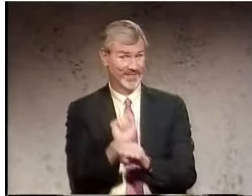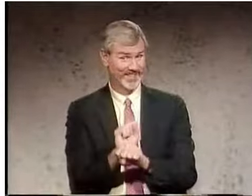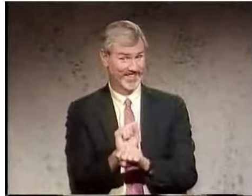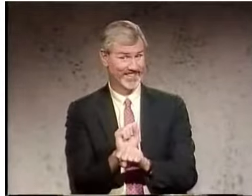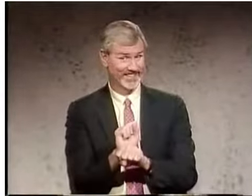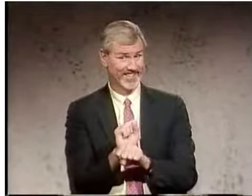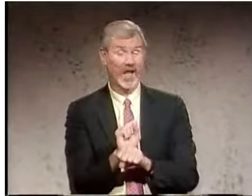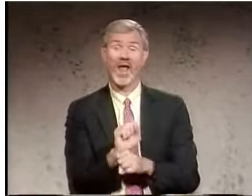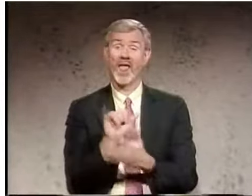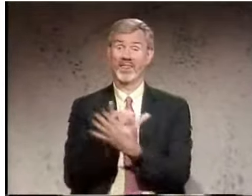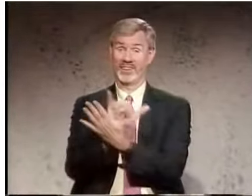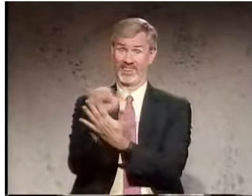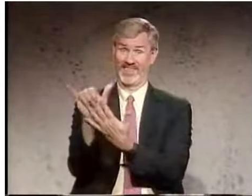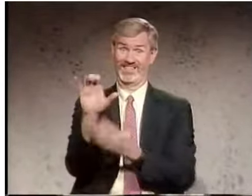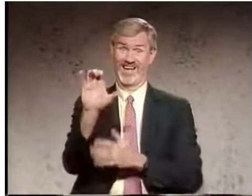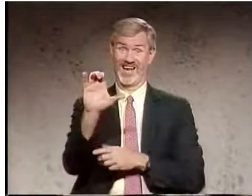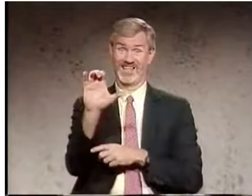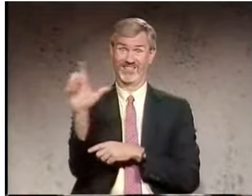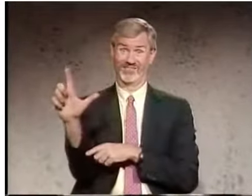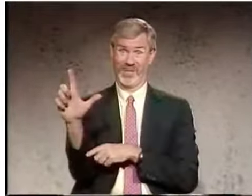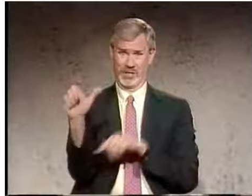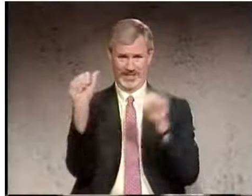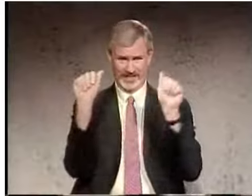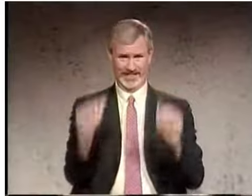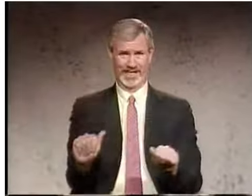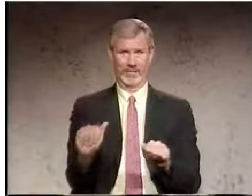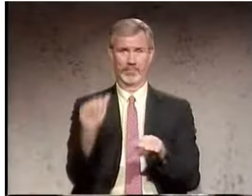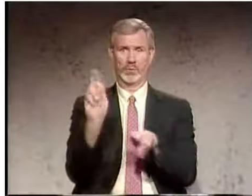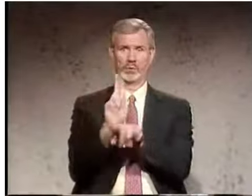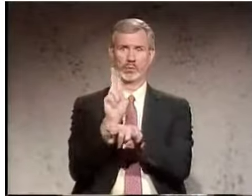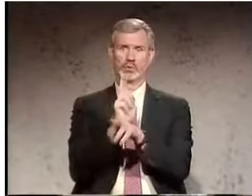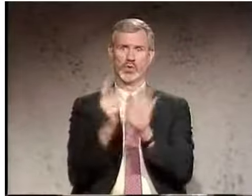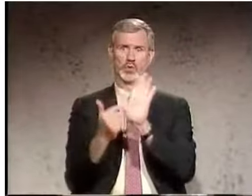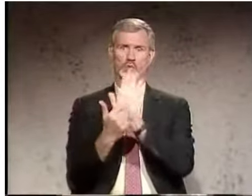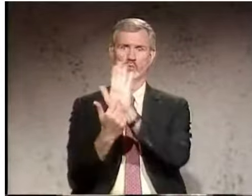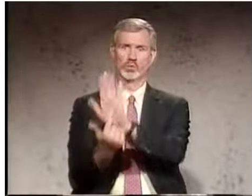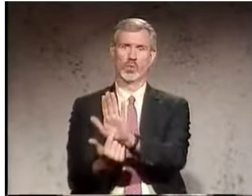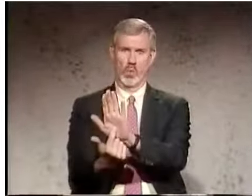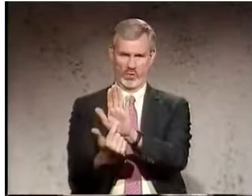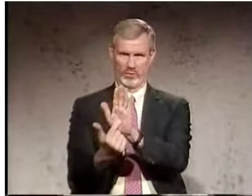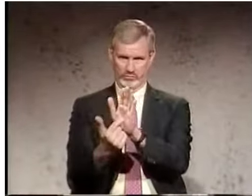I'm lucky, I only have a little homework. Classifiers can be used to show